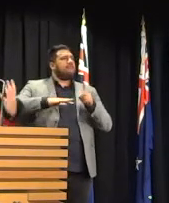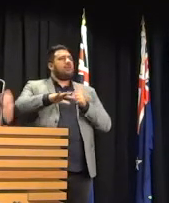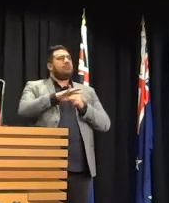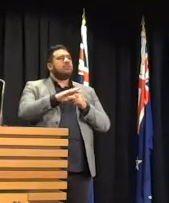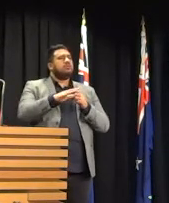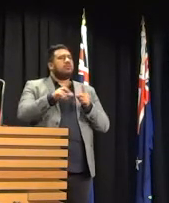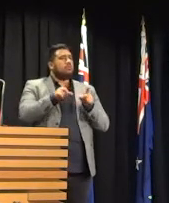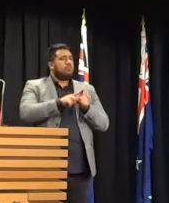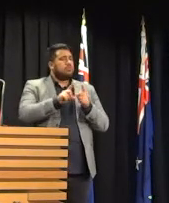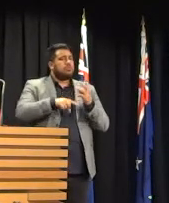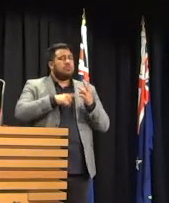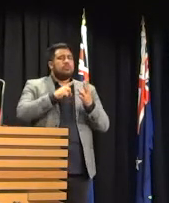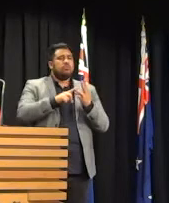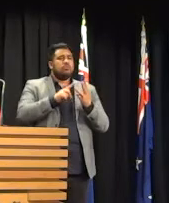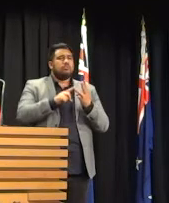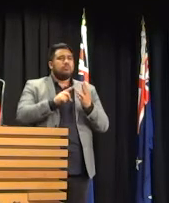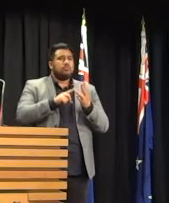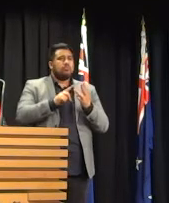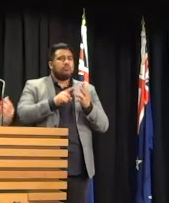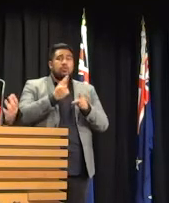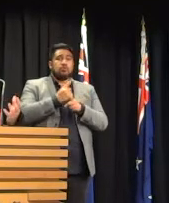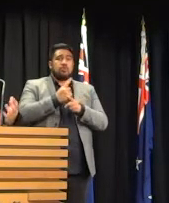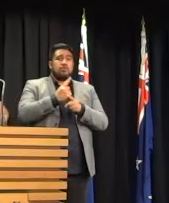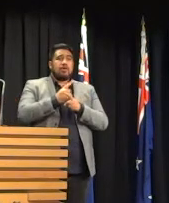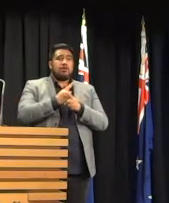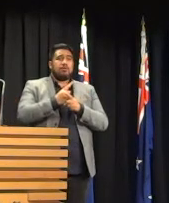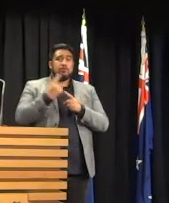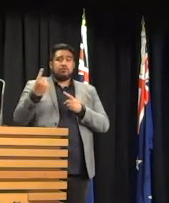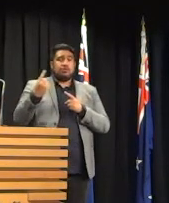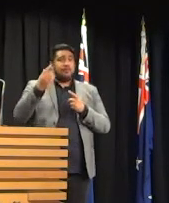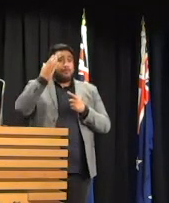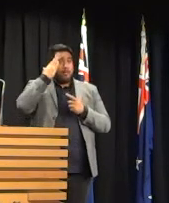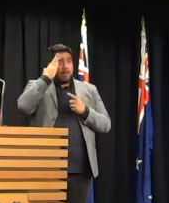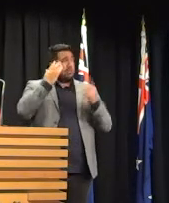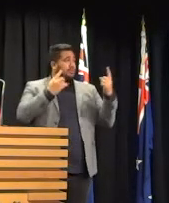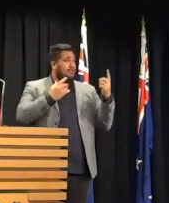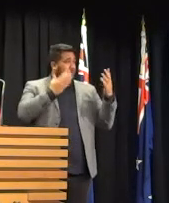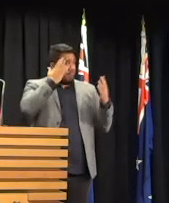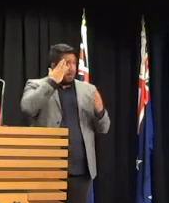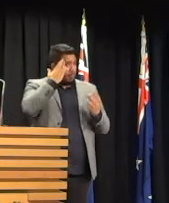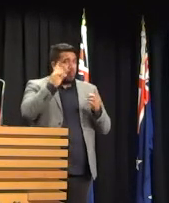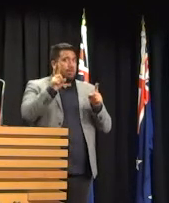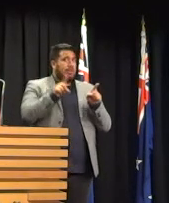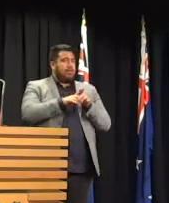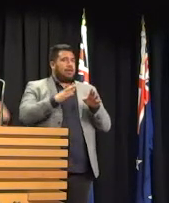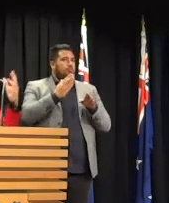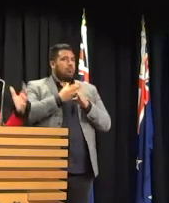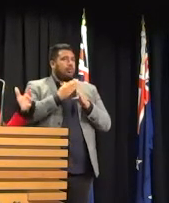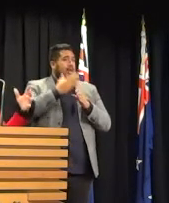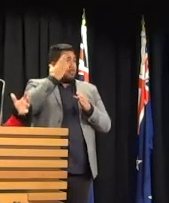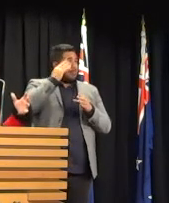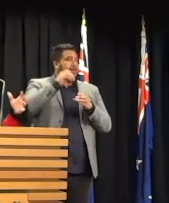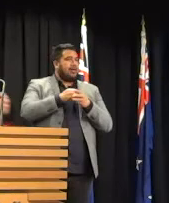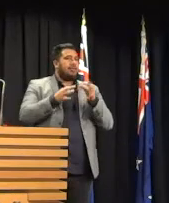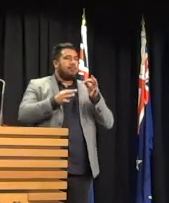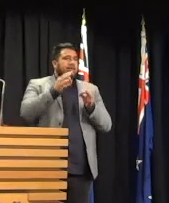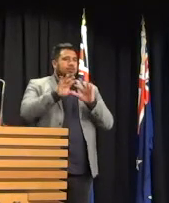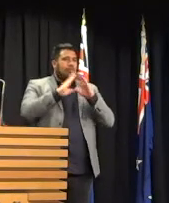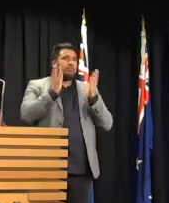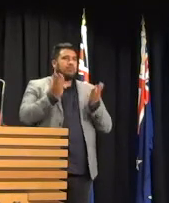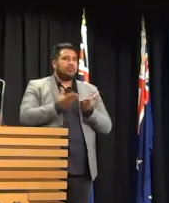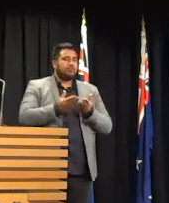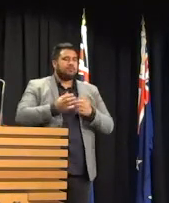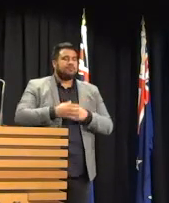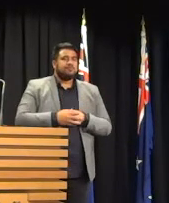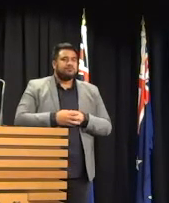and also being a mum in the political frame. We also